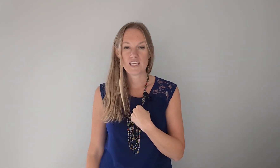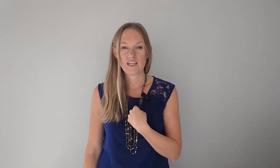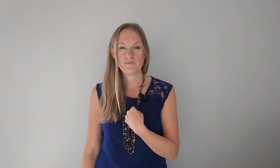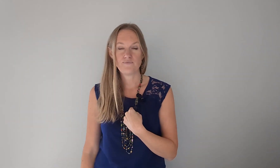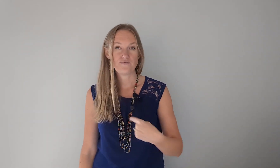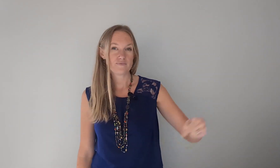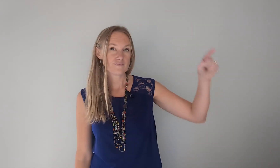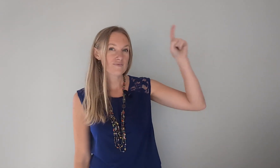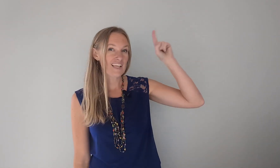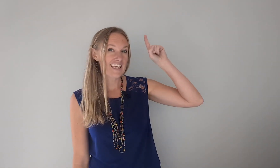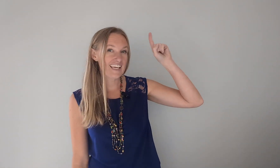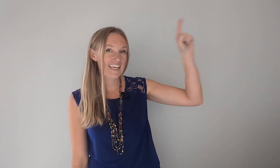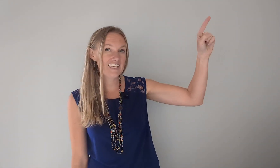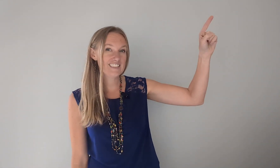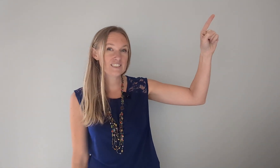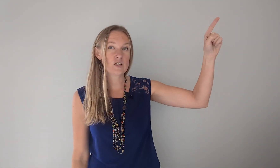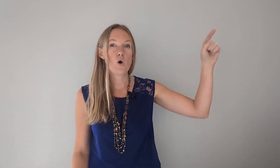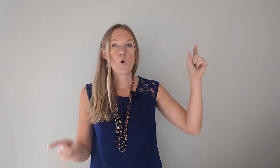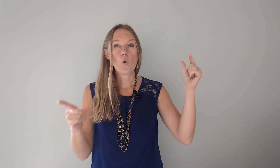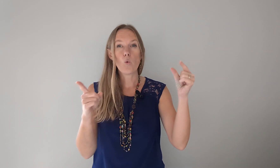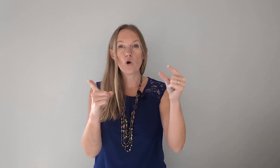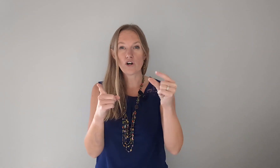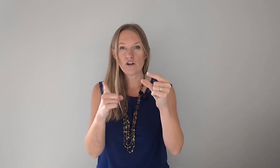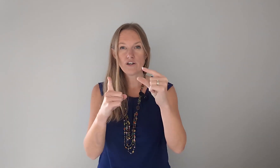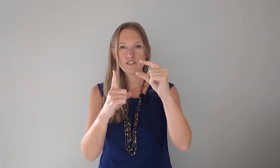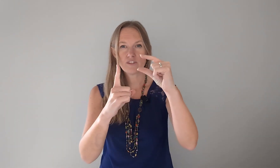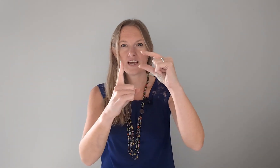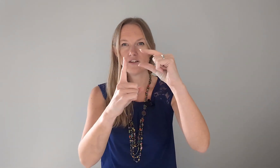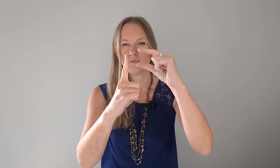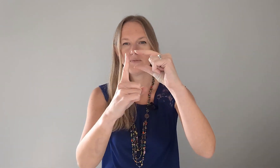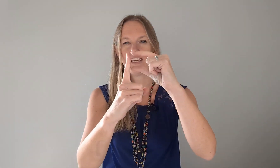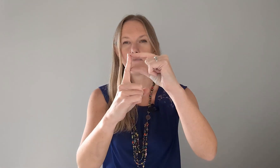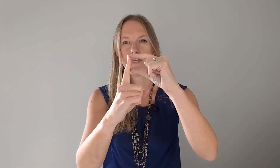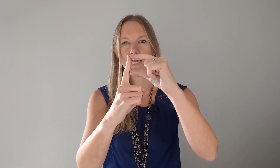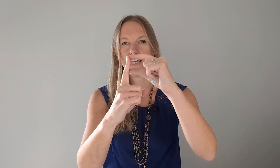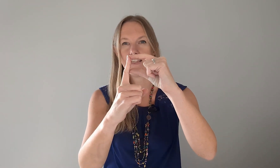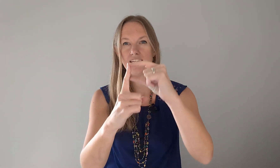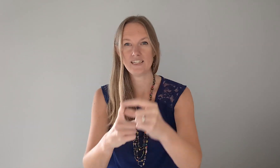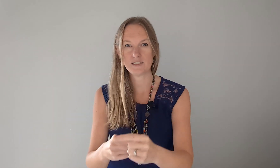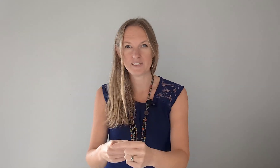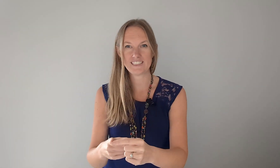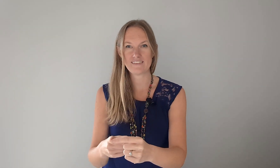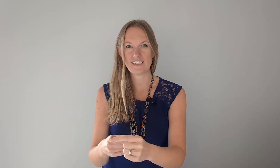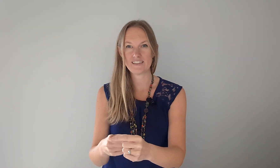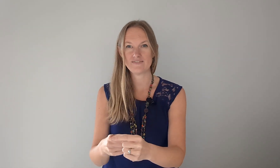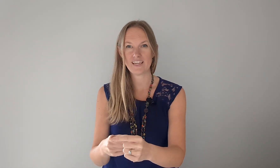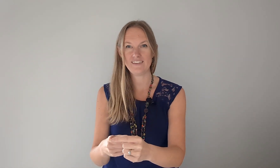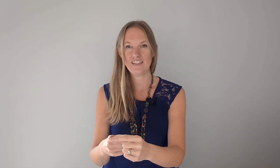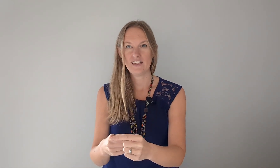me. His word. So for that, you're almost making a P like this, but it's down here. Okay.